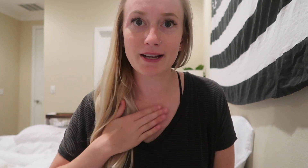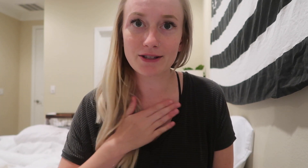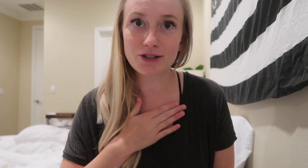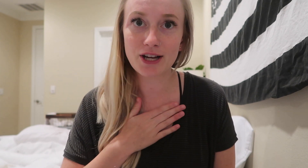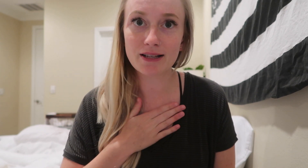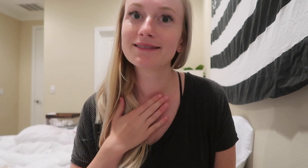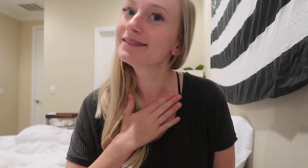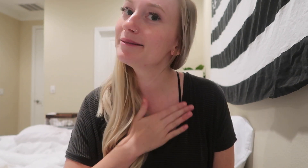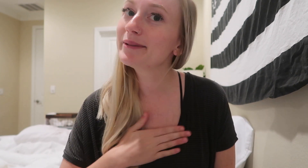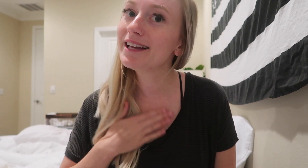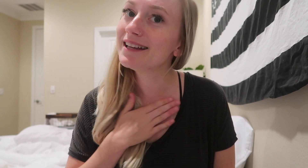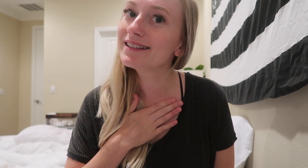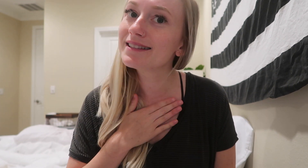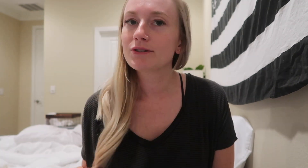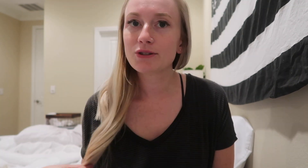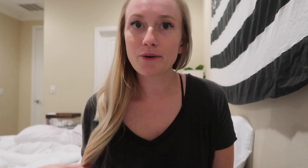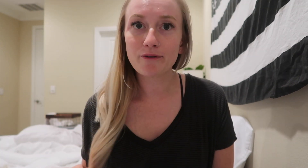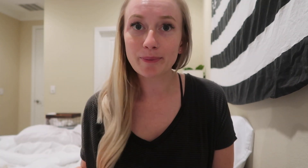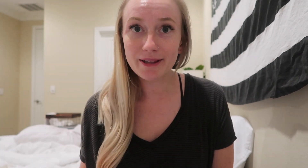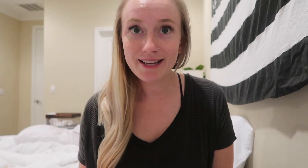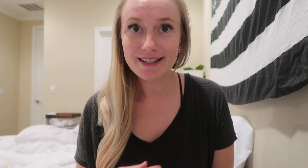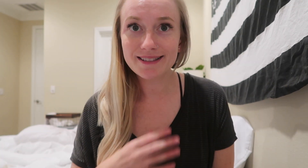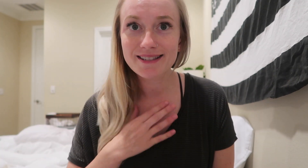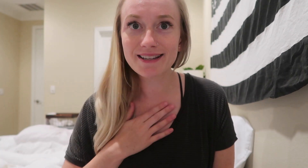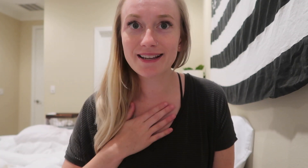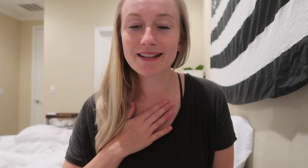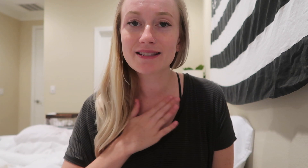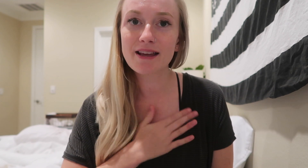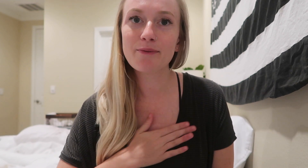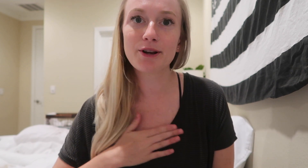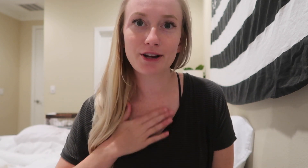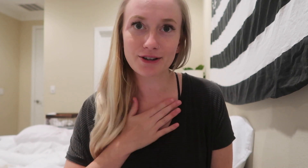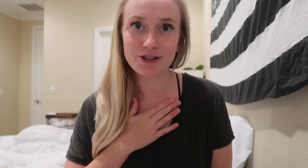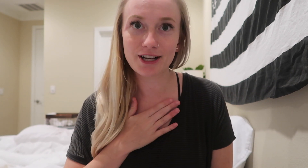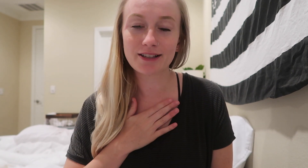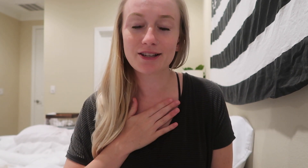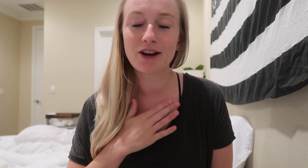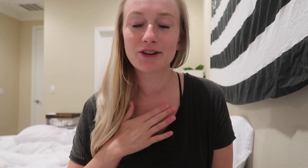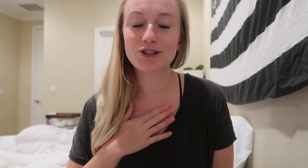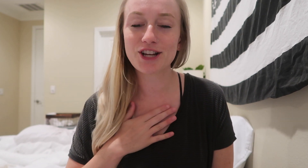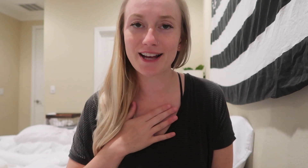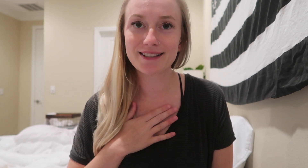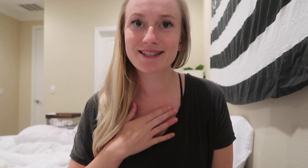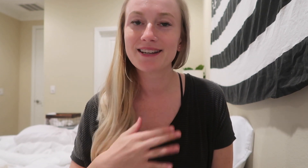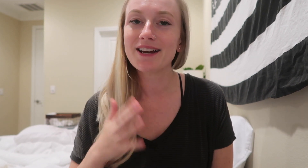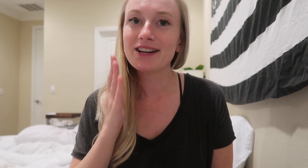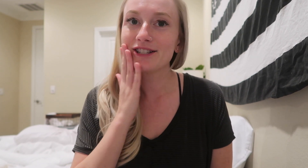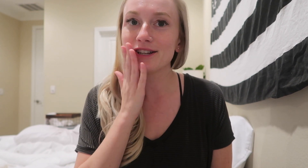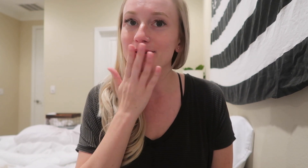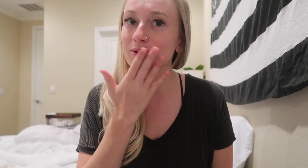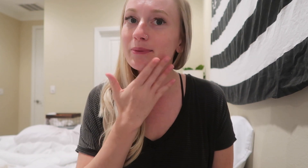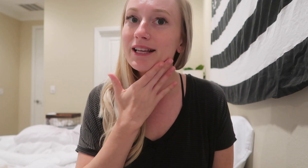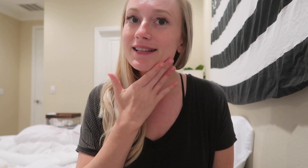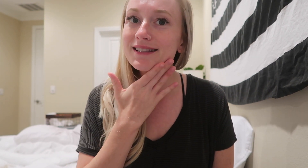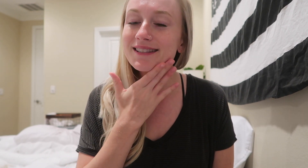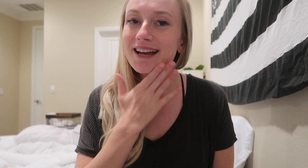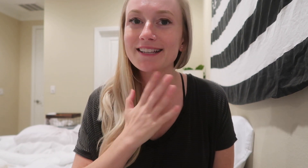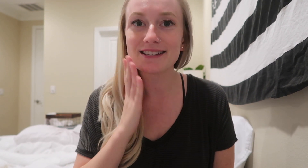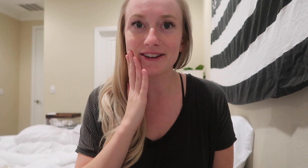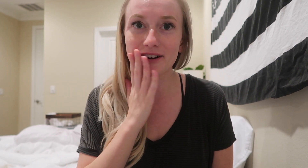against your chest. Please. So for please, instead of putting it on her chest, she goes please and does it across